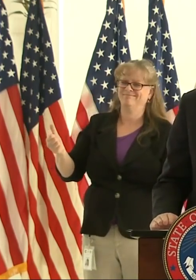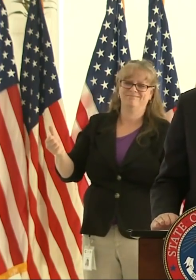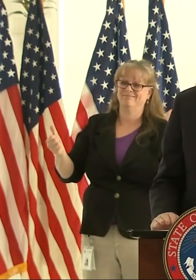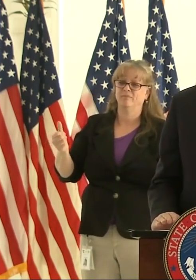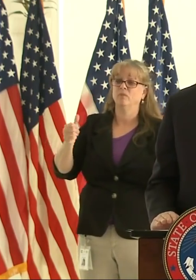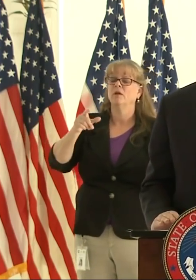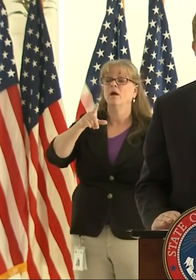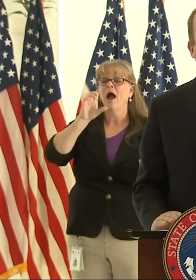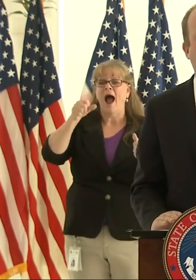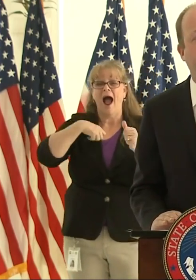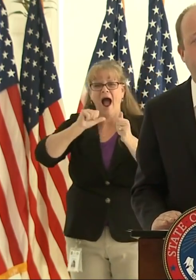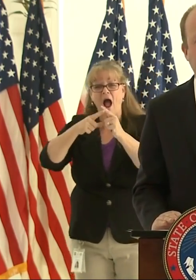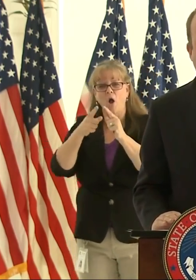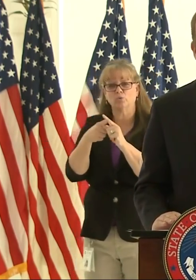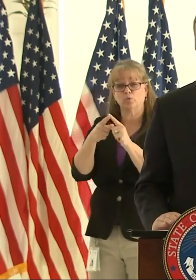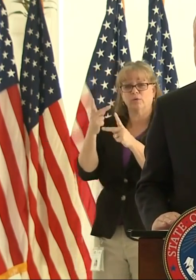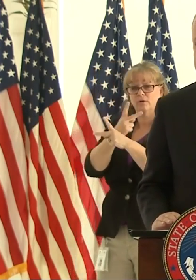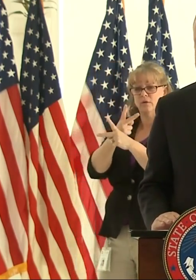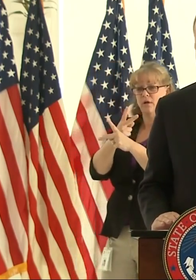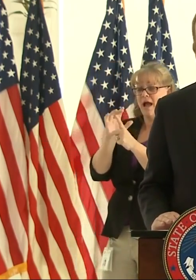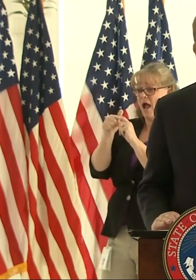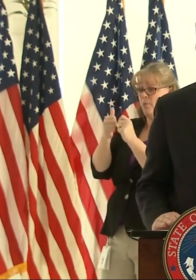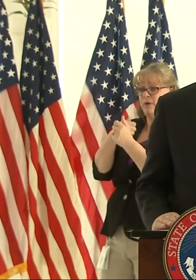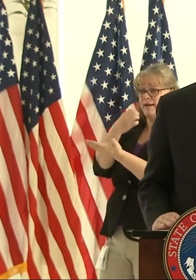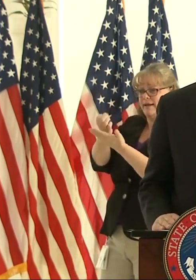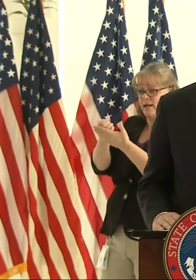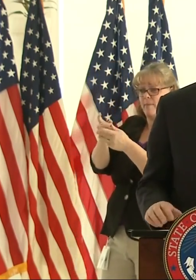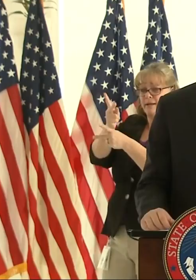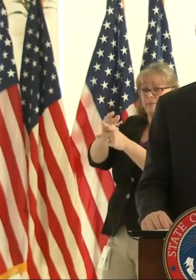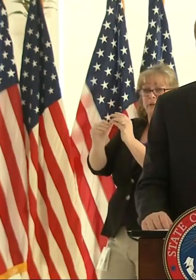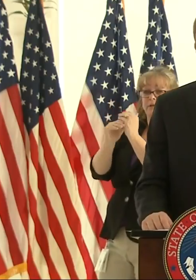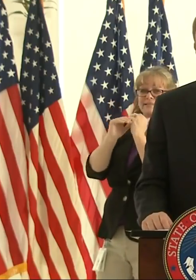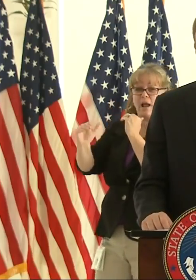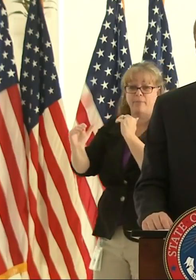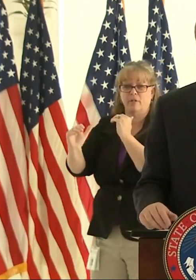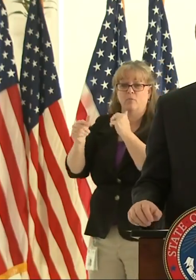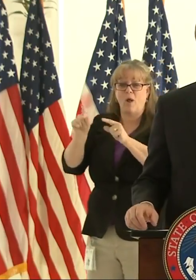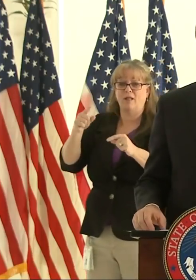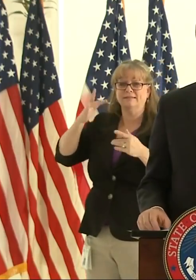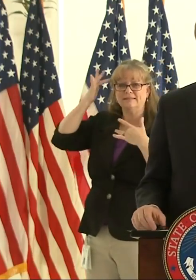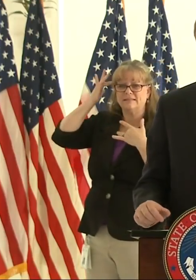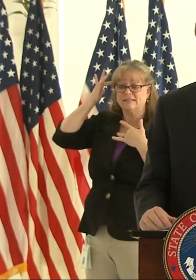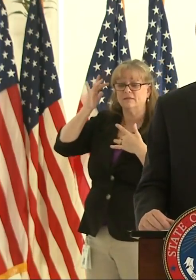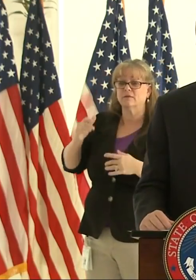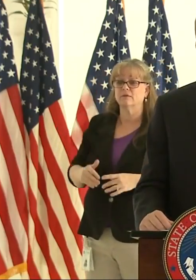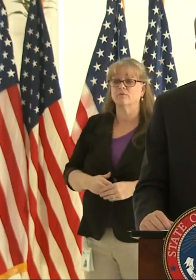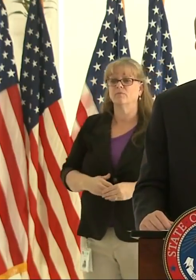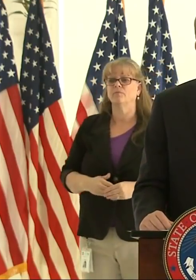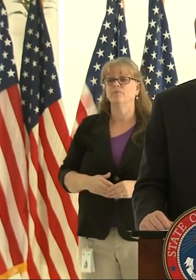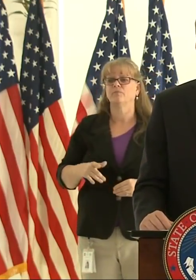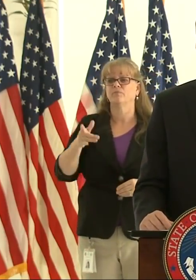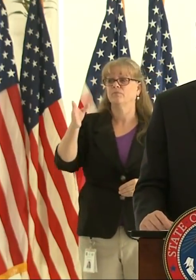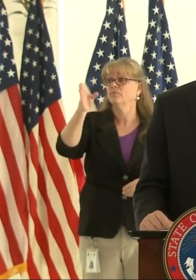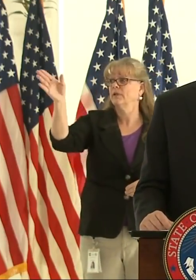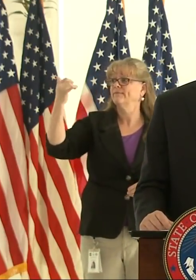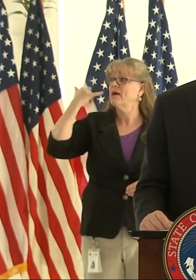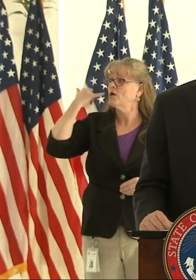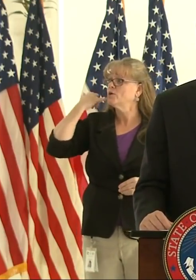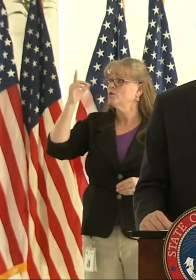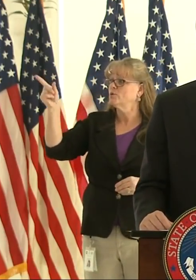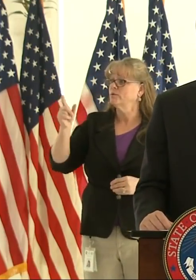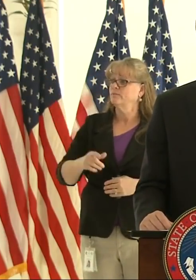Governor, turning your phone. Oh, one more to the phone, please. We want to give them a fair chance, and then I'll go to you. Phone? Hello, Governor. This is Vinny Daltrudis of Bloomberg